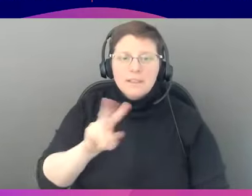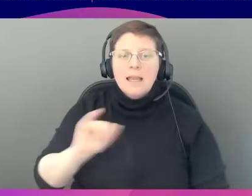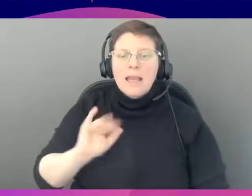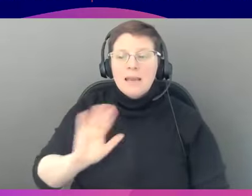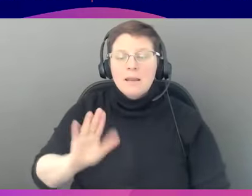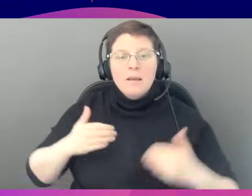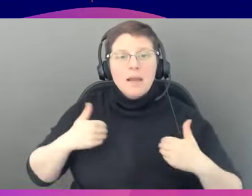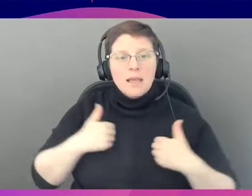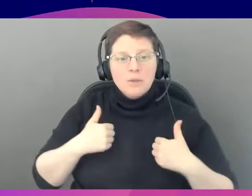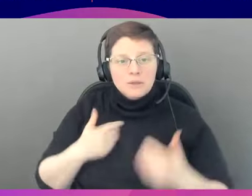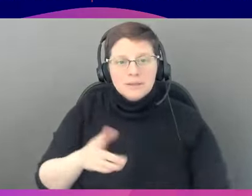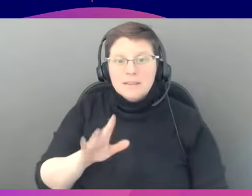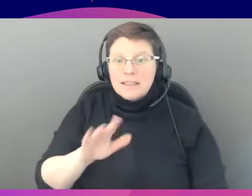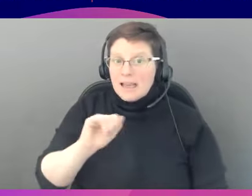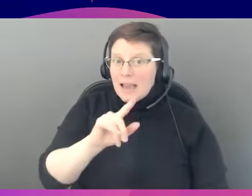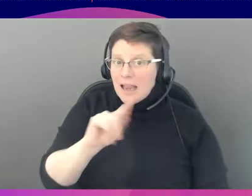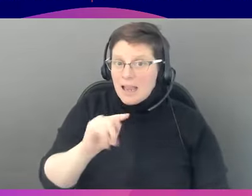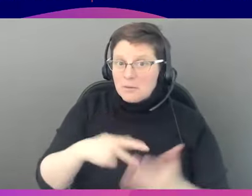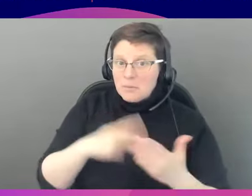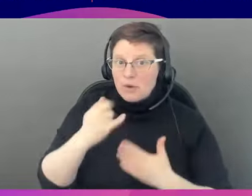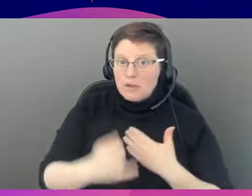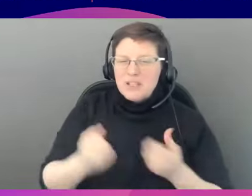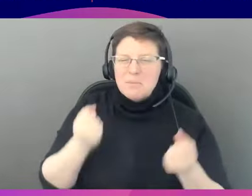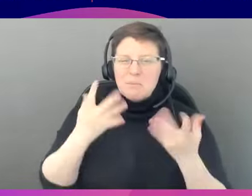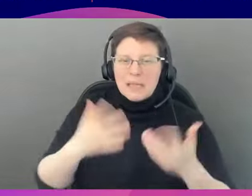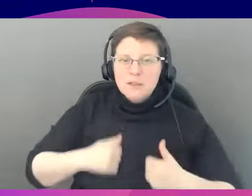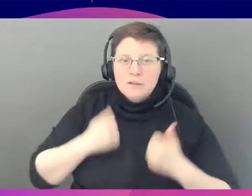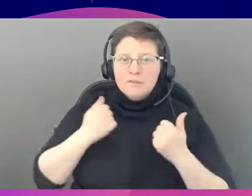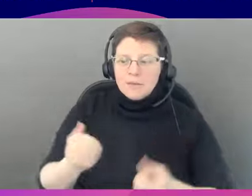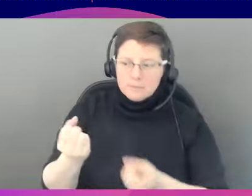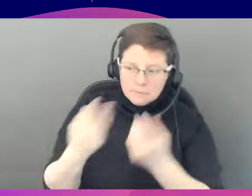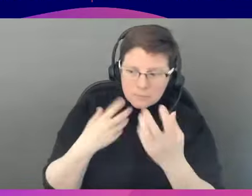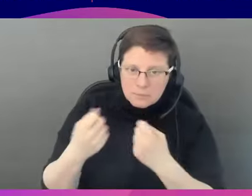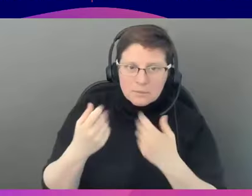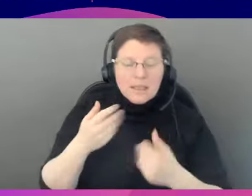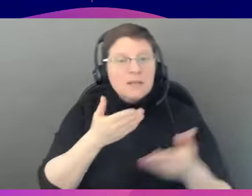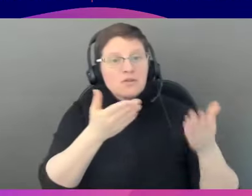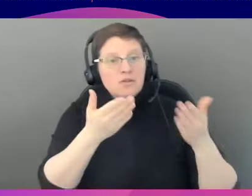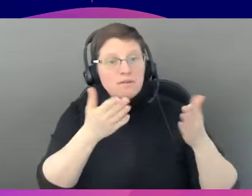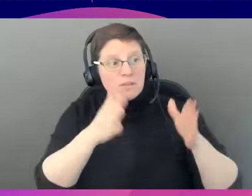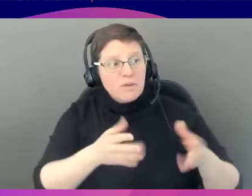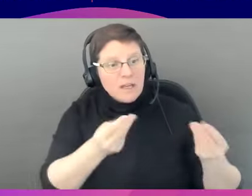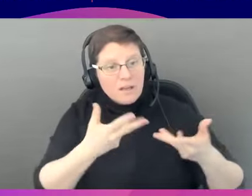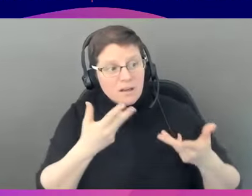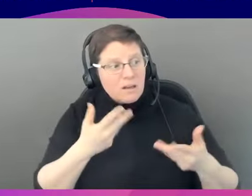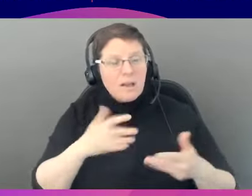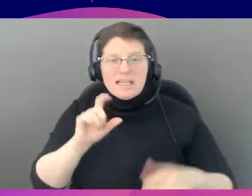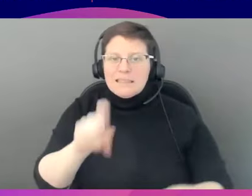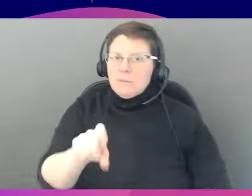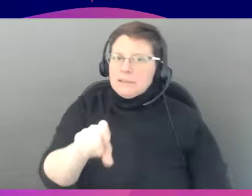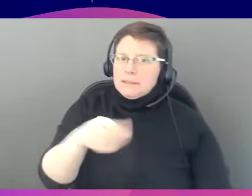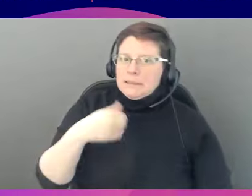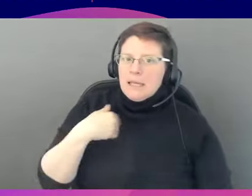In the ACT project, we heard from numerous survivors, as well as service providers, that there is a need for animal-friendly